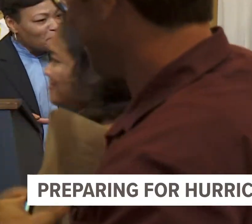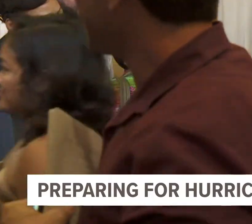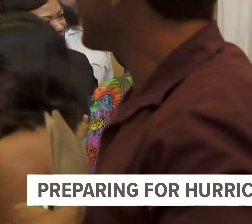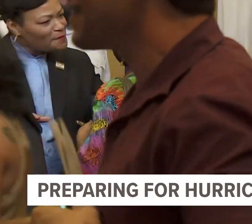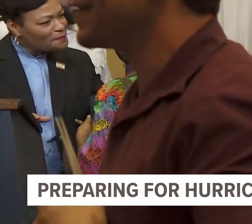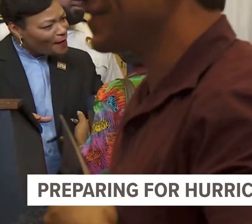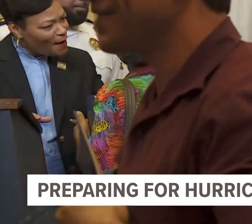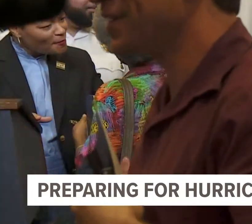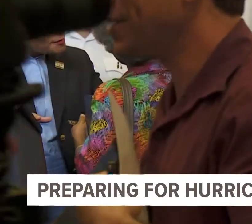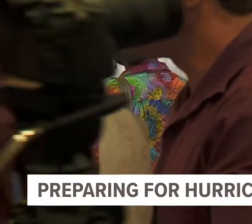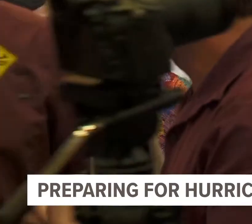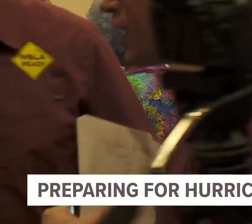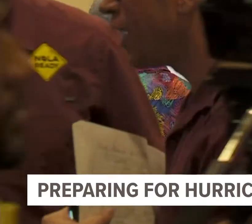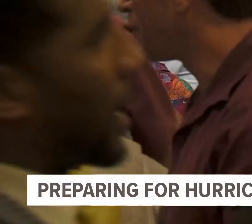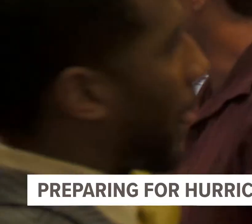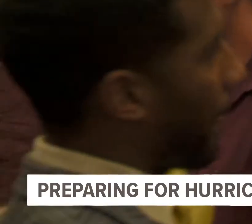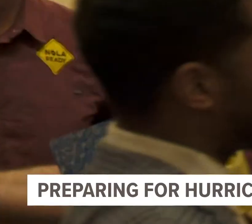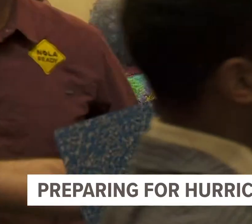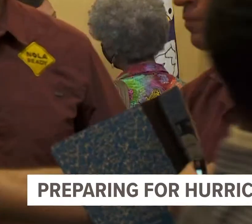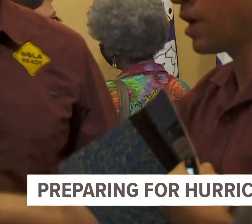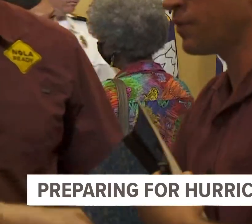Oh, yes, ma'am. How are you?